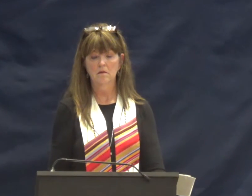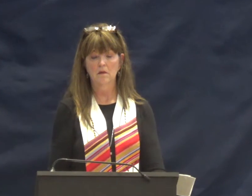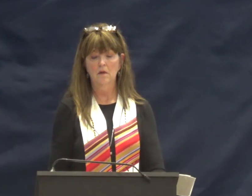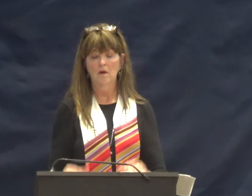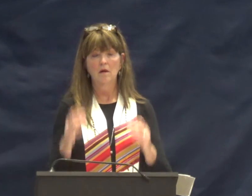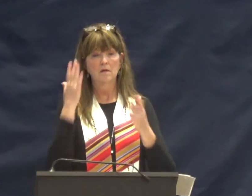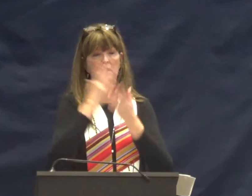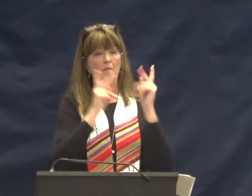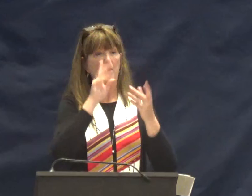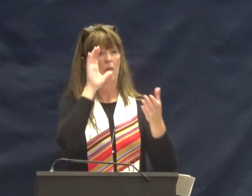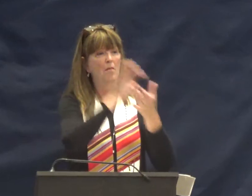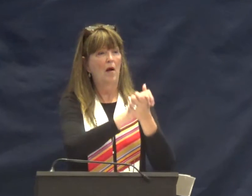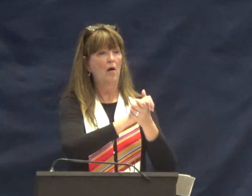like.